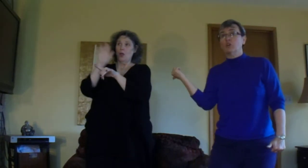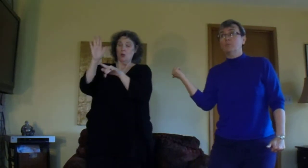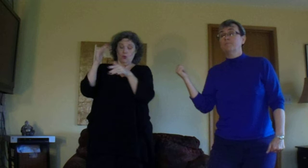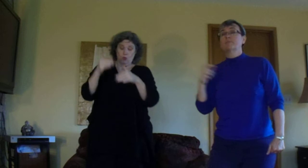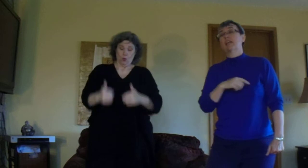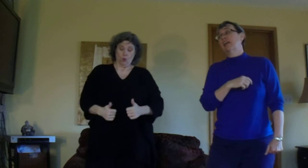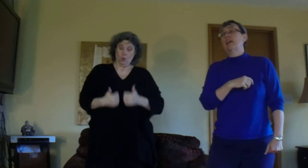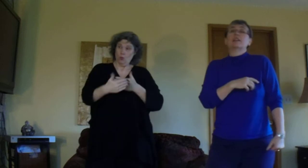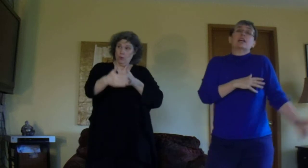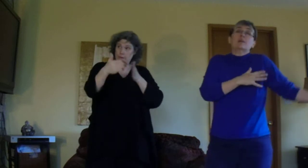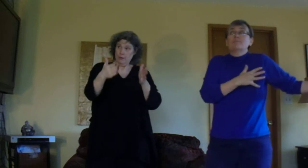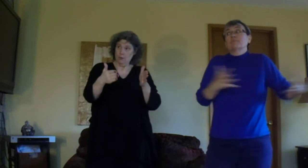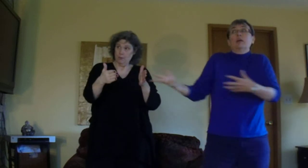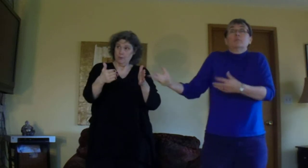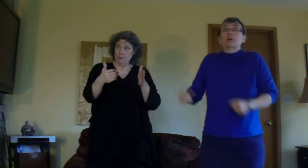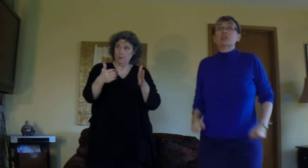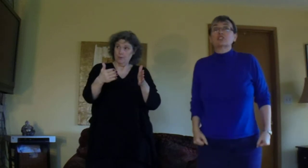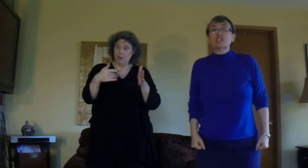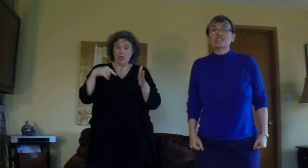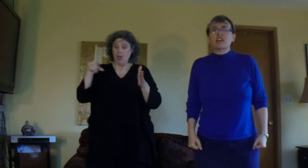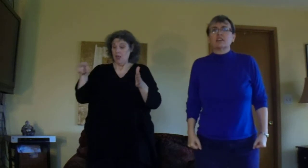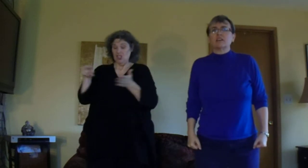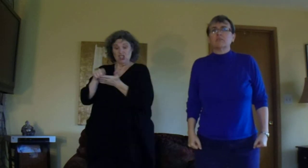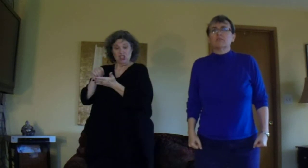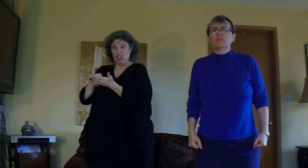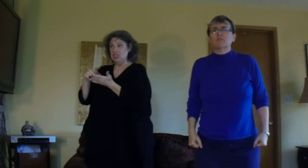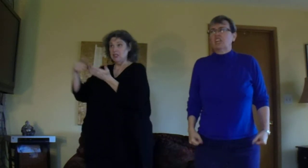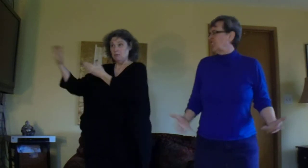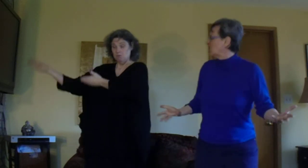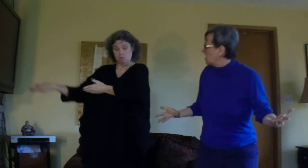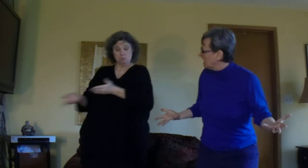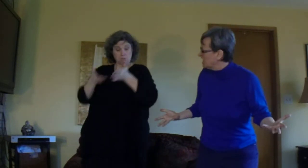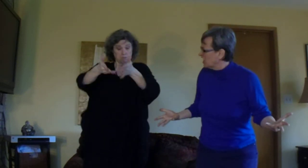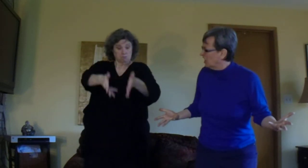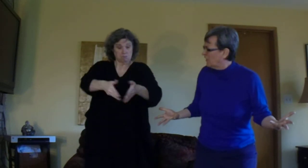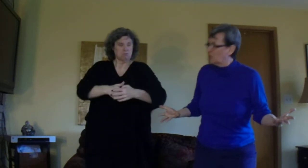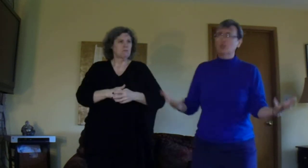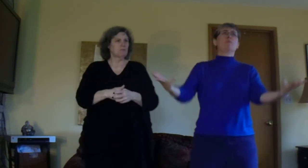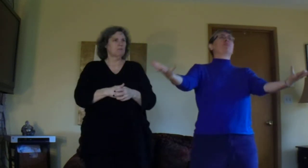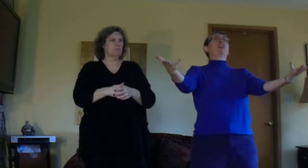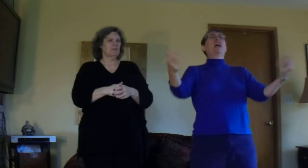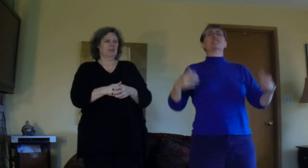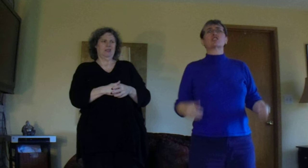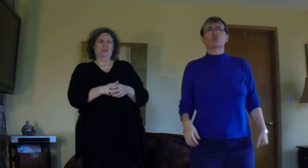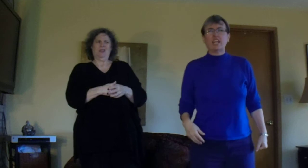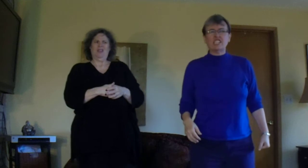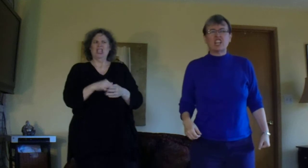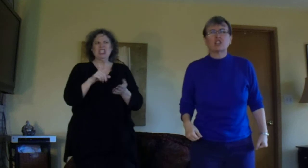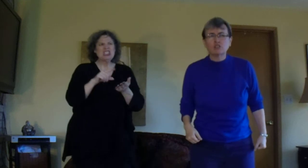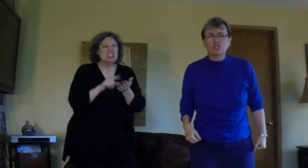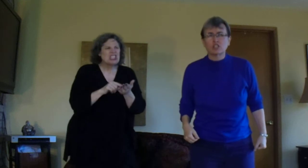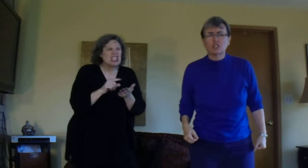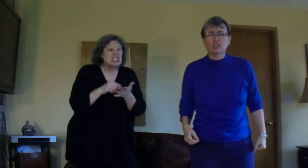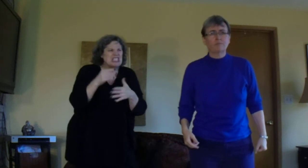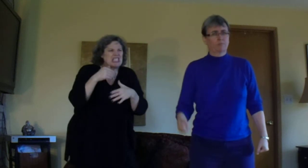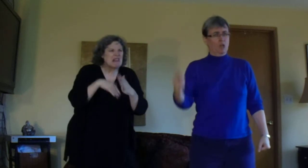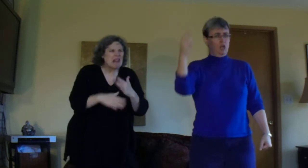room, and bring your chickens on in." "Chickens in the living room? That's crazy. Are you sure?"